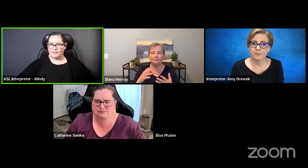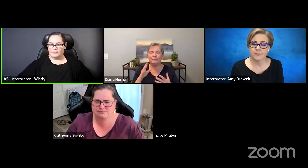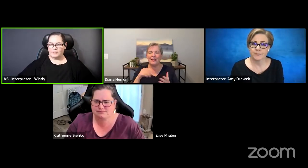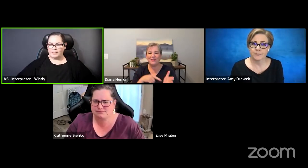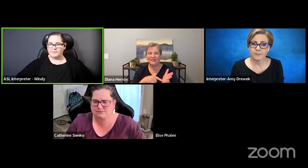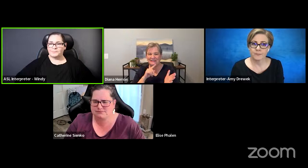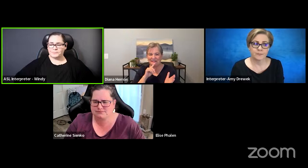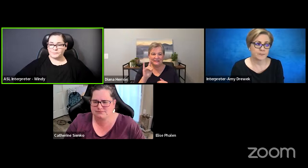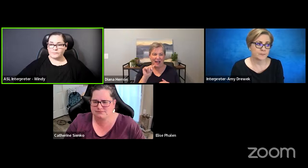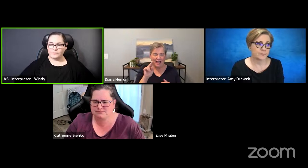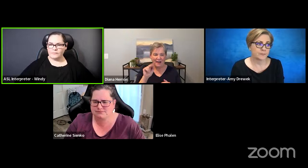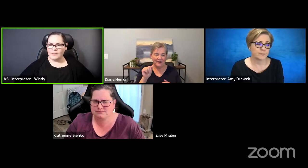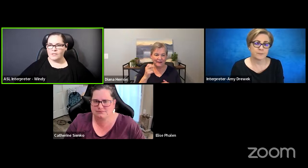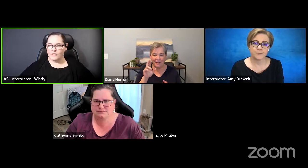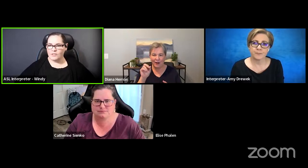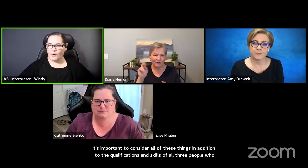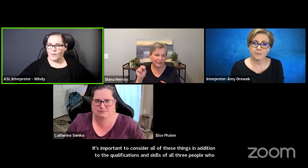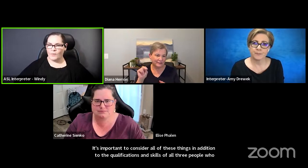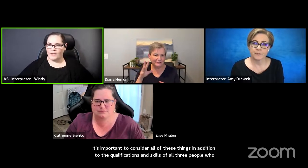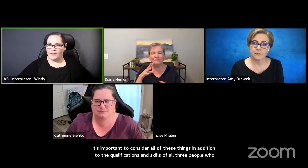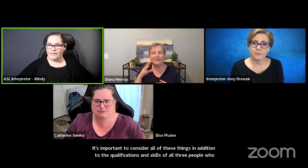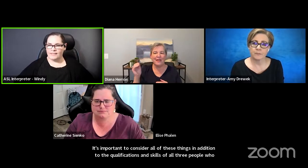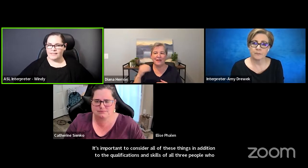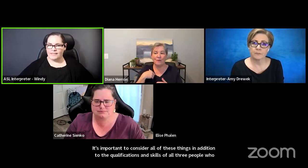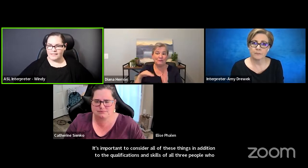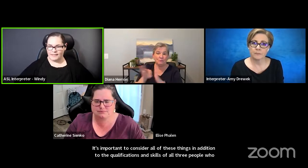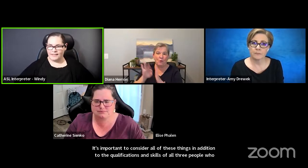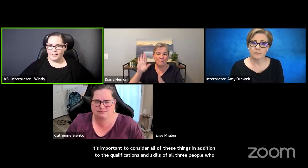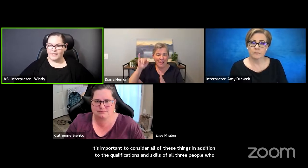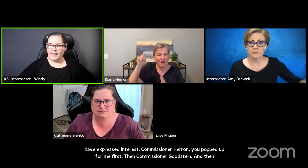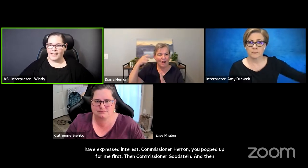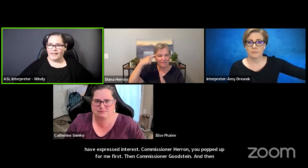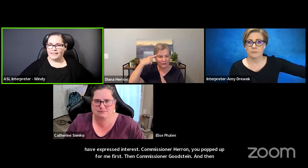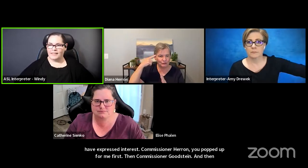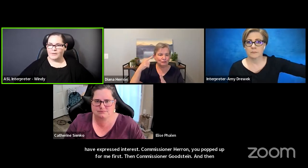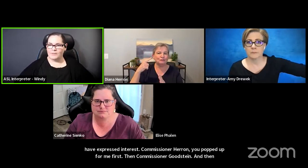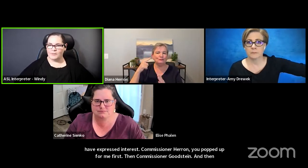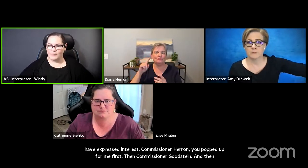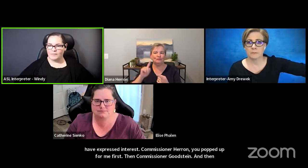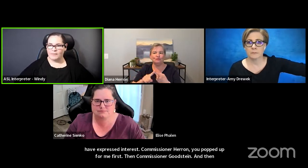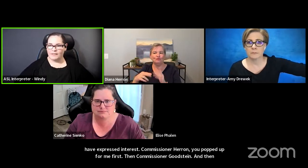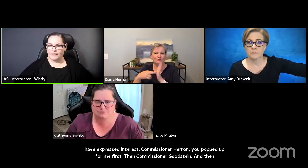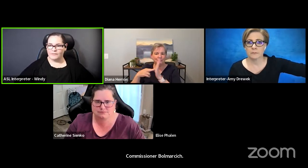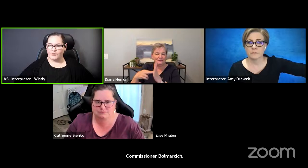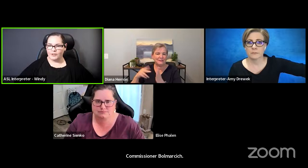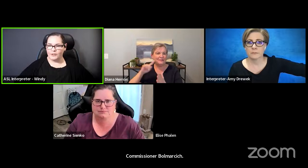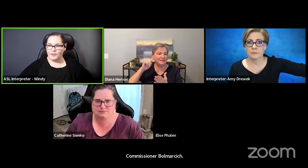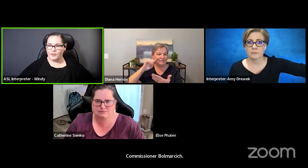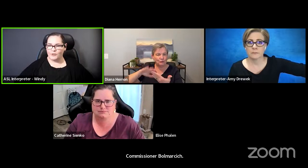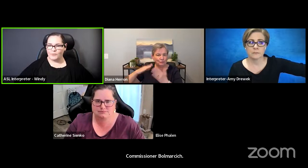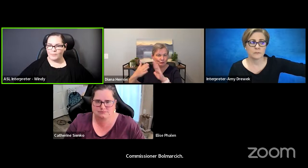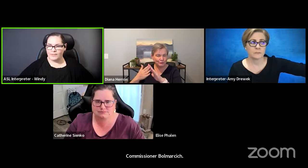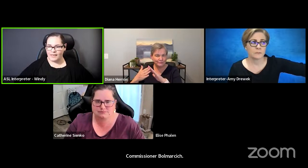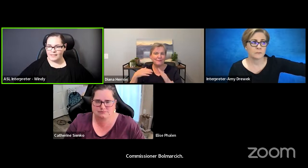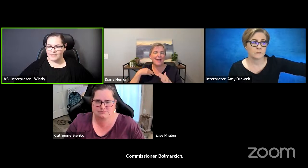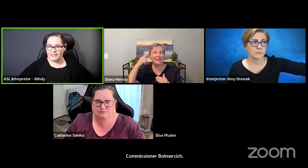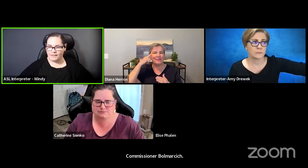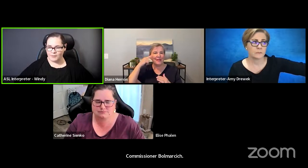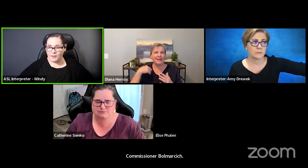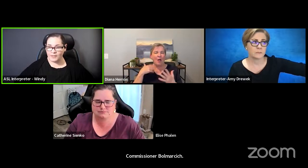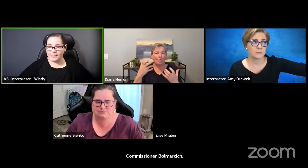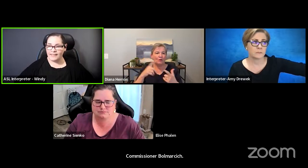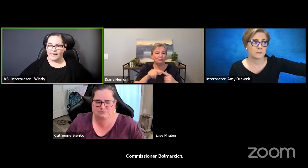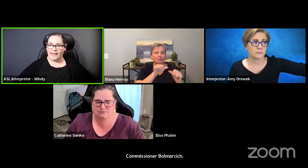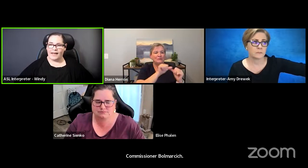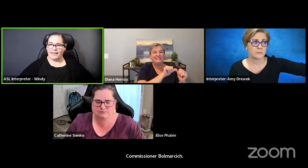Thank you, Madam Chair. So this is Diana Herron, and I was appointed by the governor to represent the